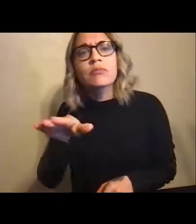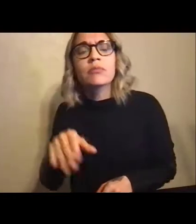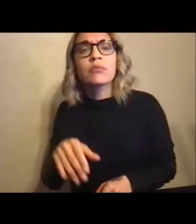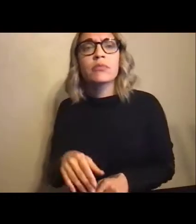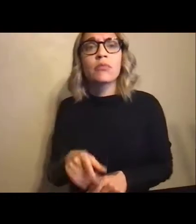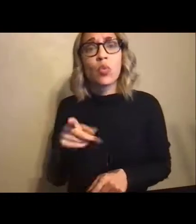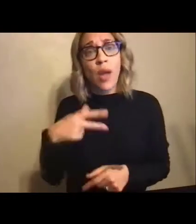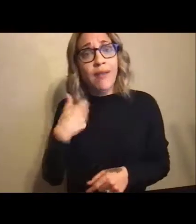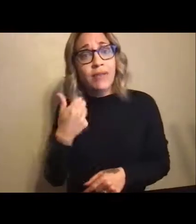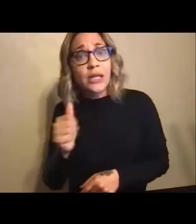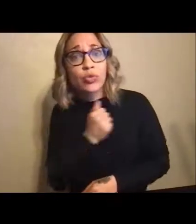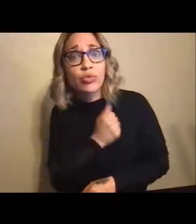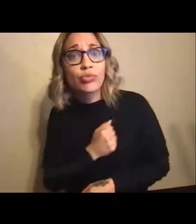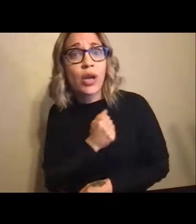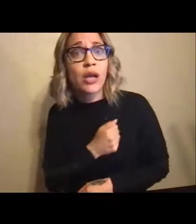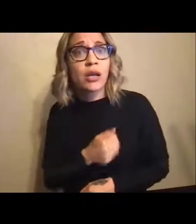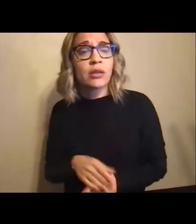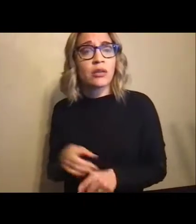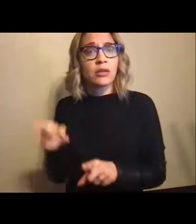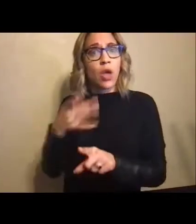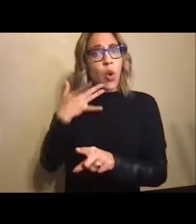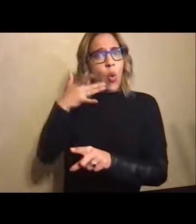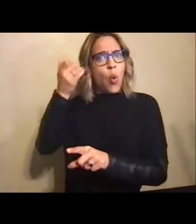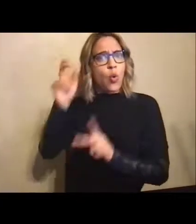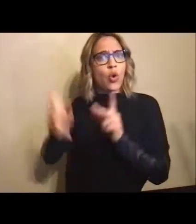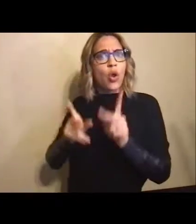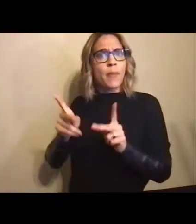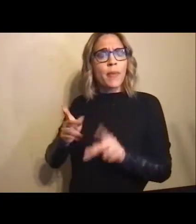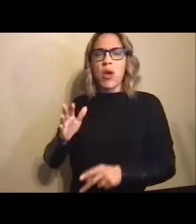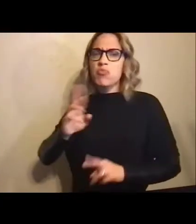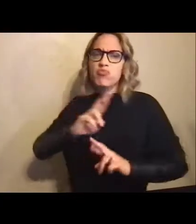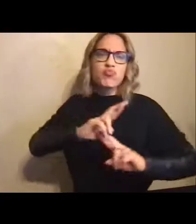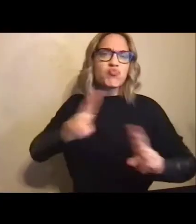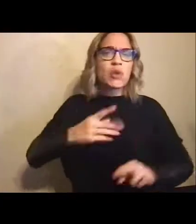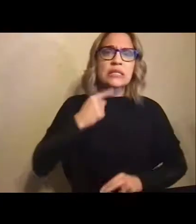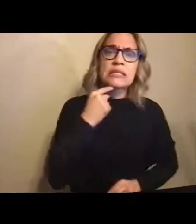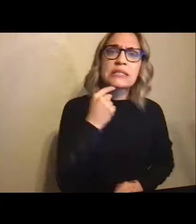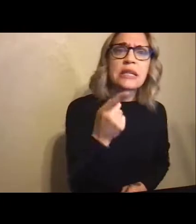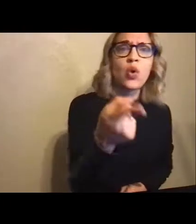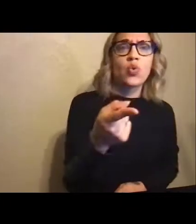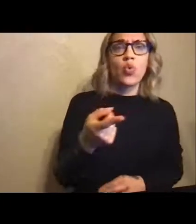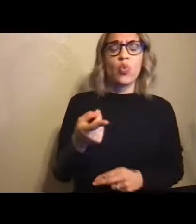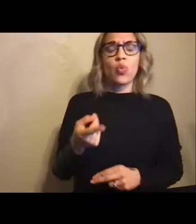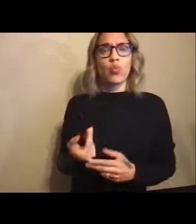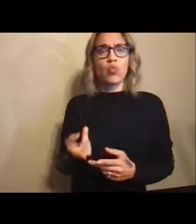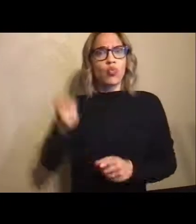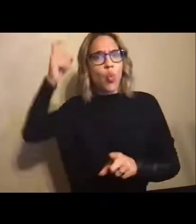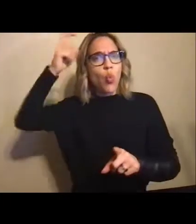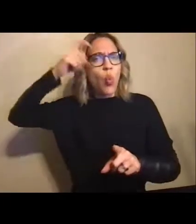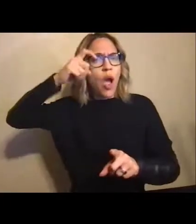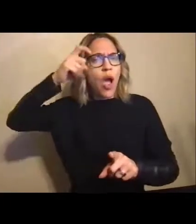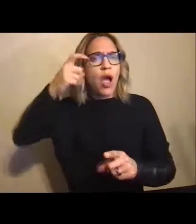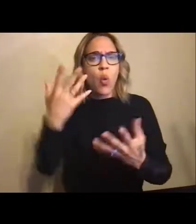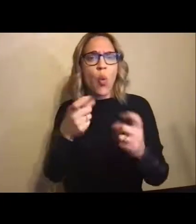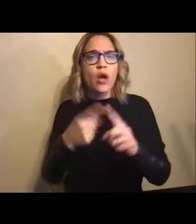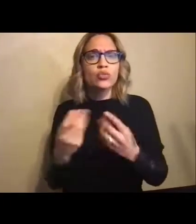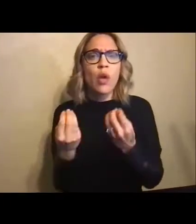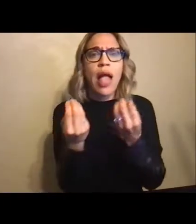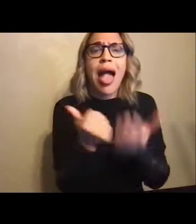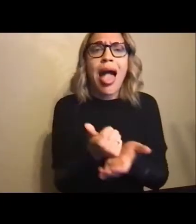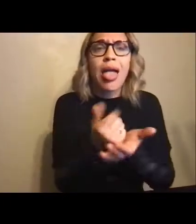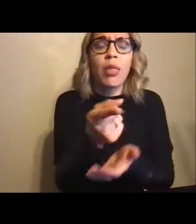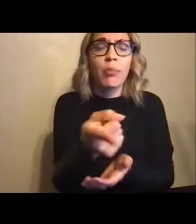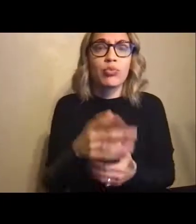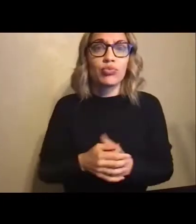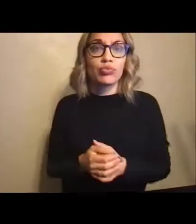boys, and we always ask the people there, do you have any regrets? And seniors are often ready to